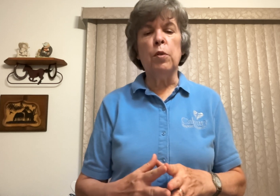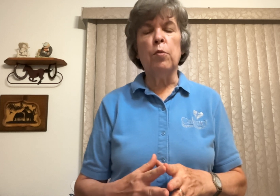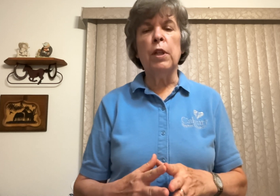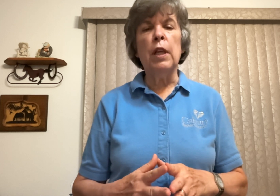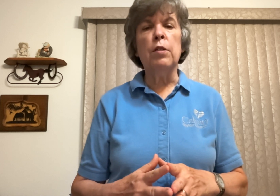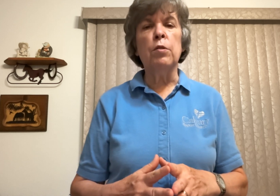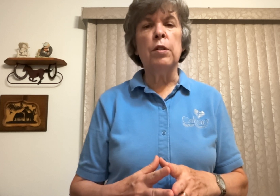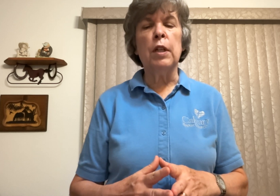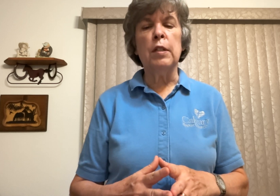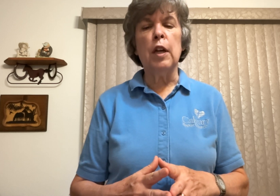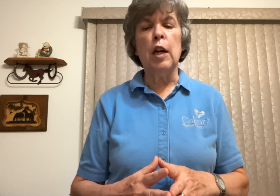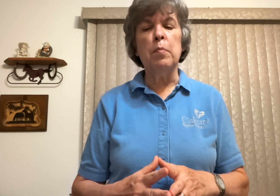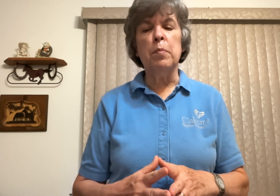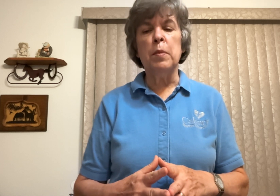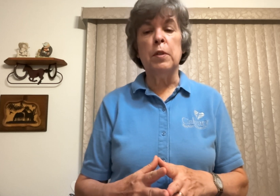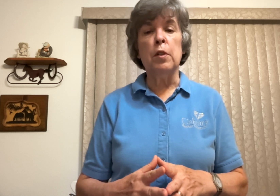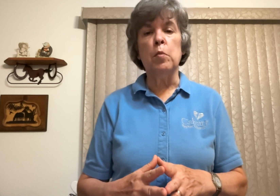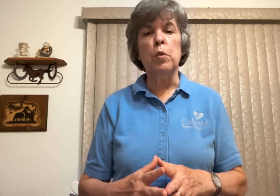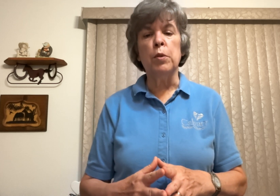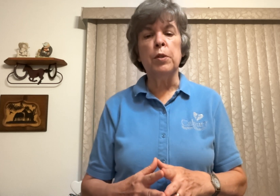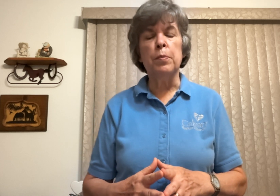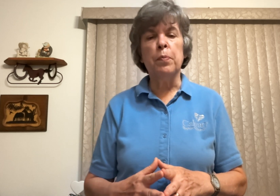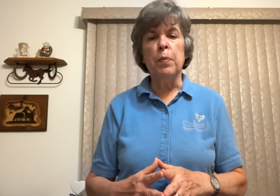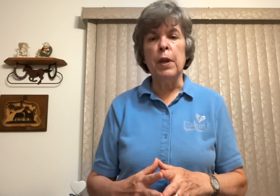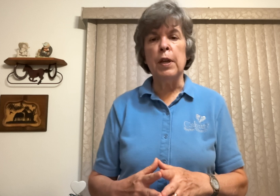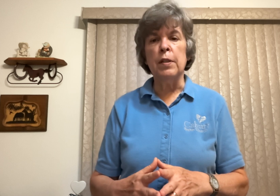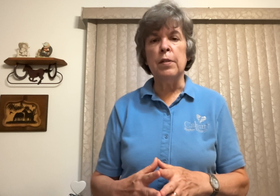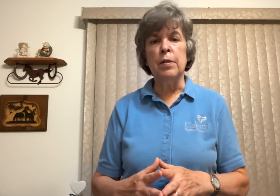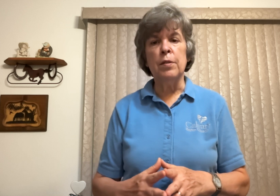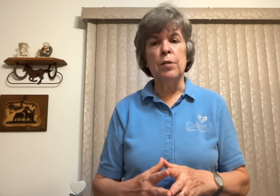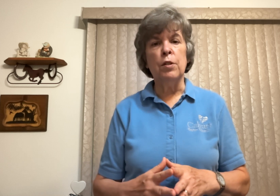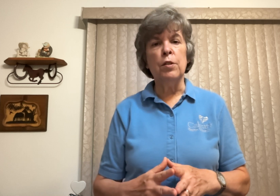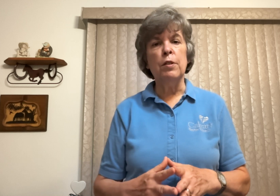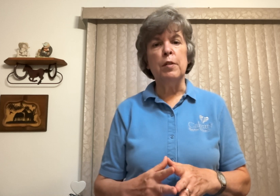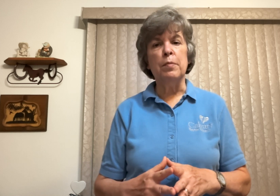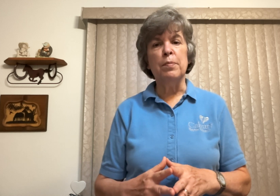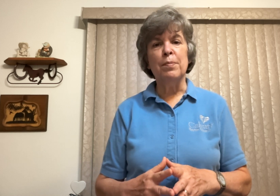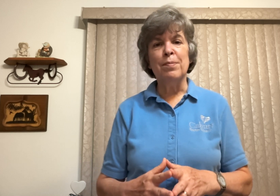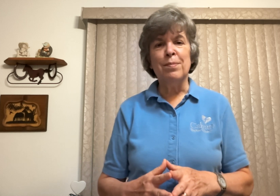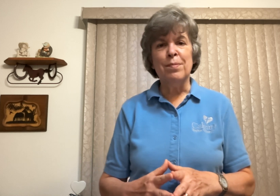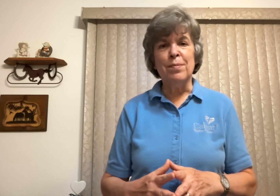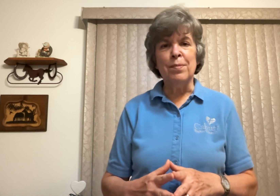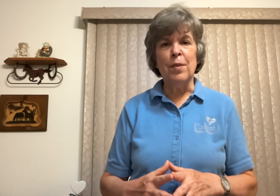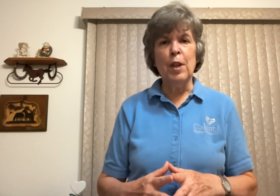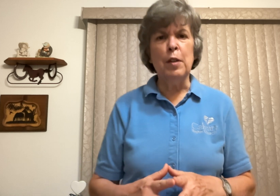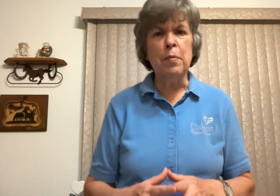3 letters at a time, syllables, and you can do it. Okay.